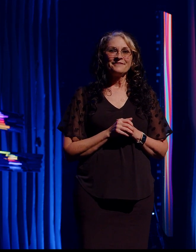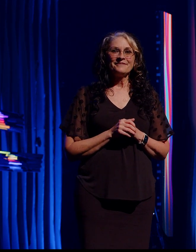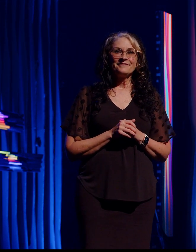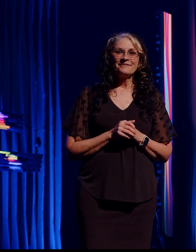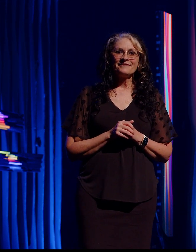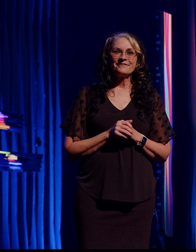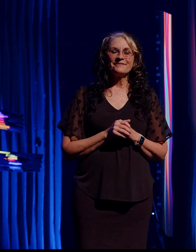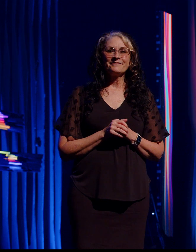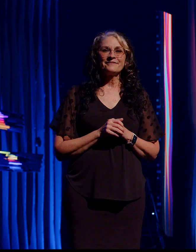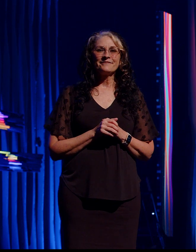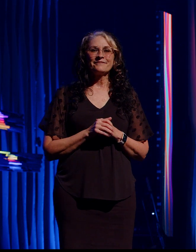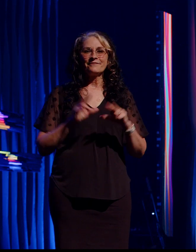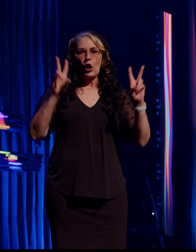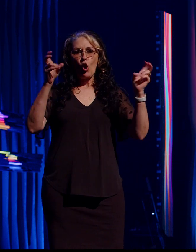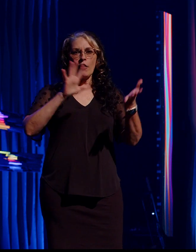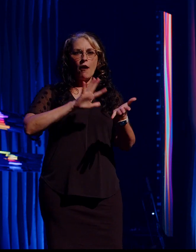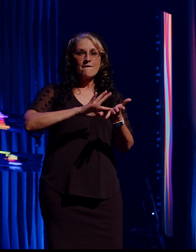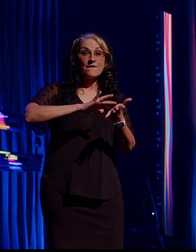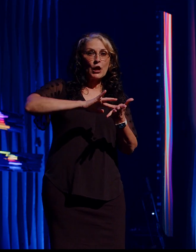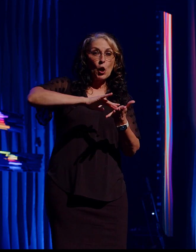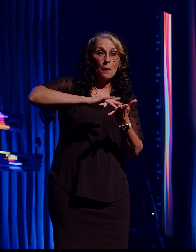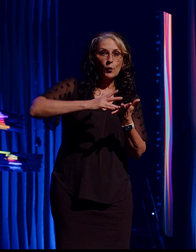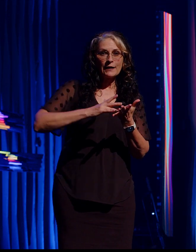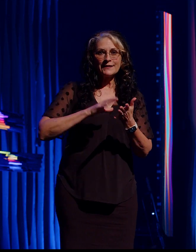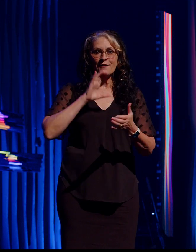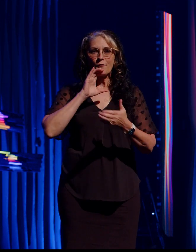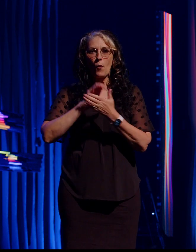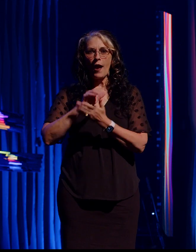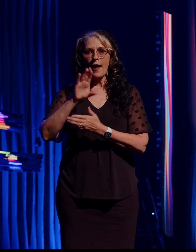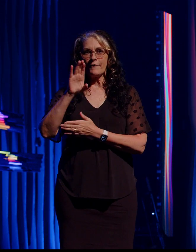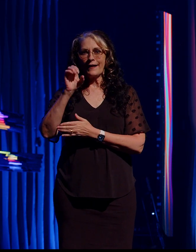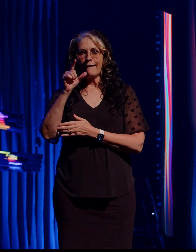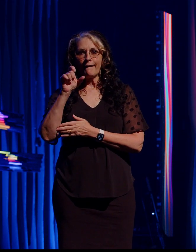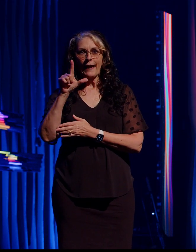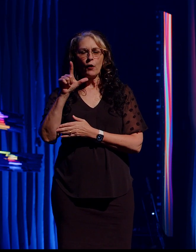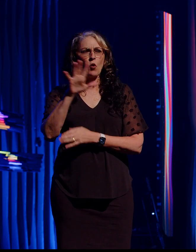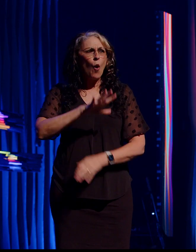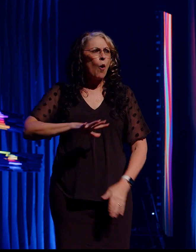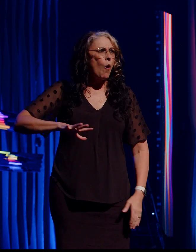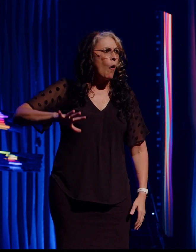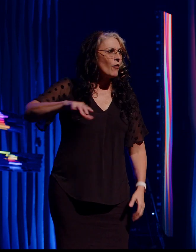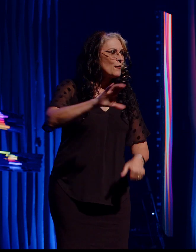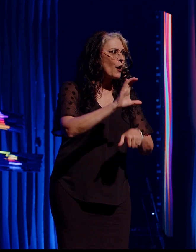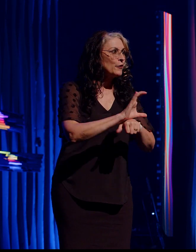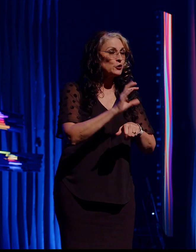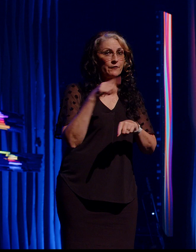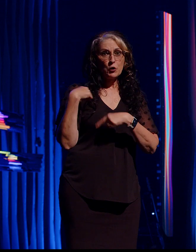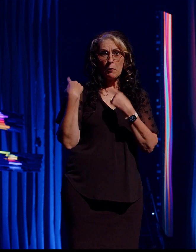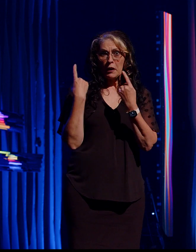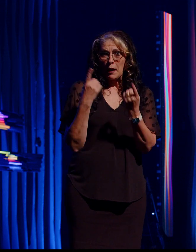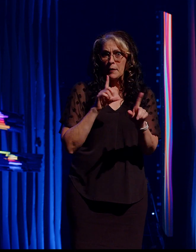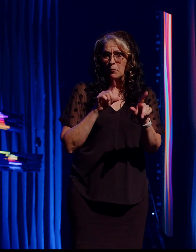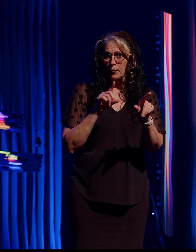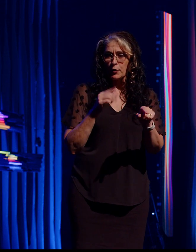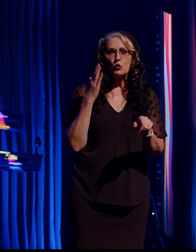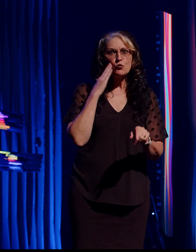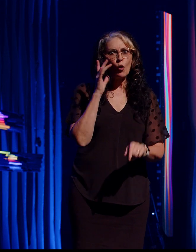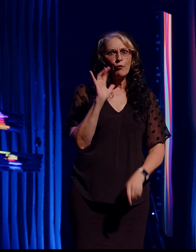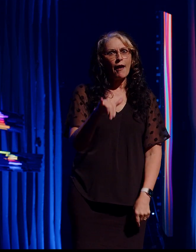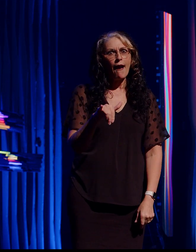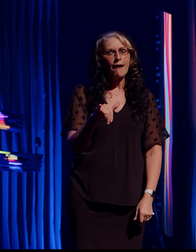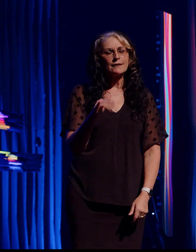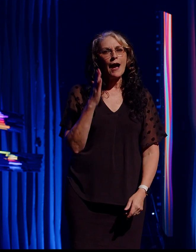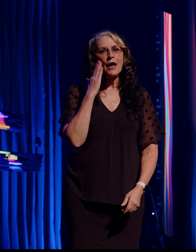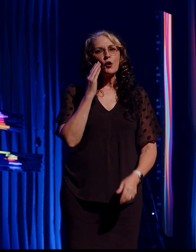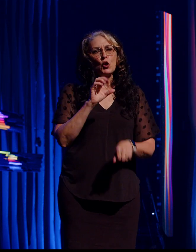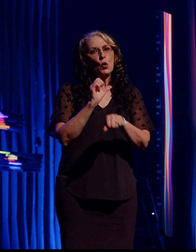The fingerprints of Carol Lance are all over this church. And if you've been here for some time, you know that. I know